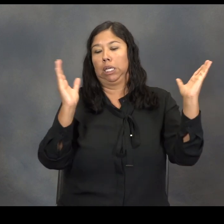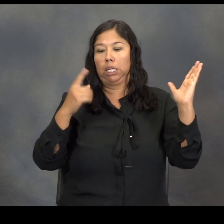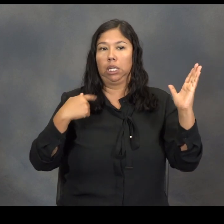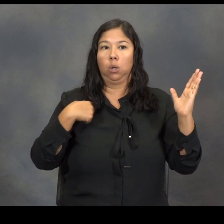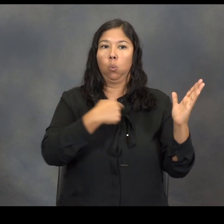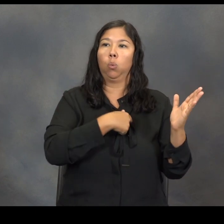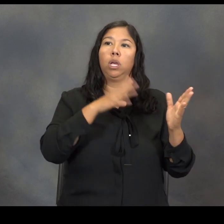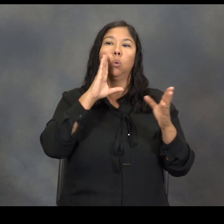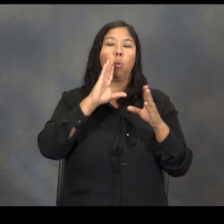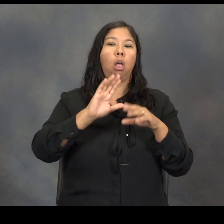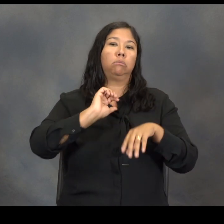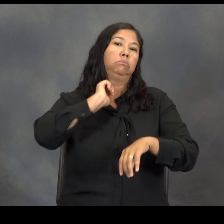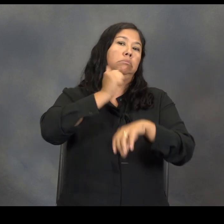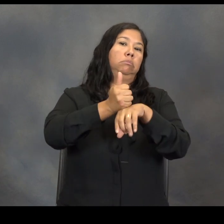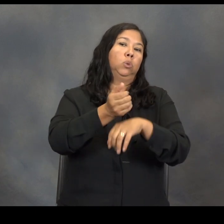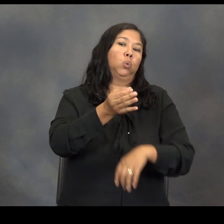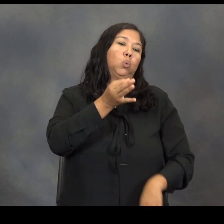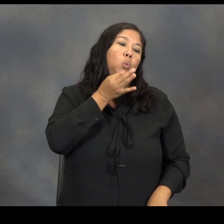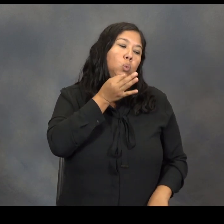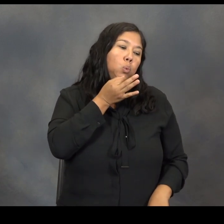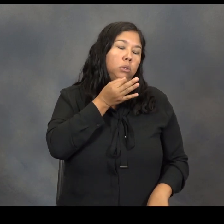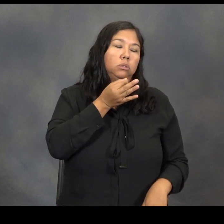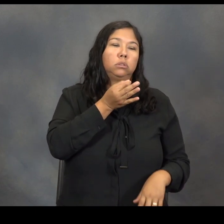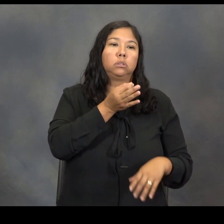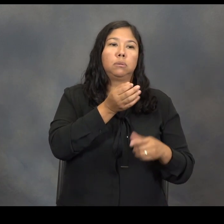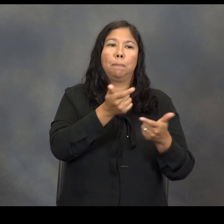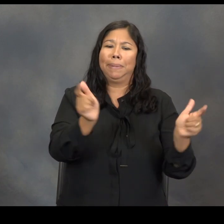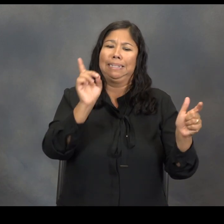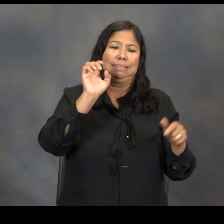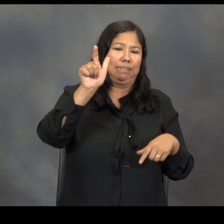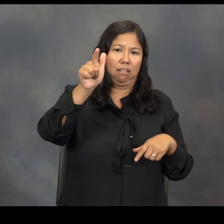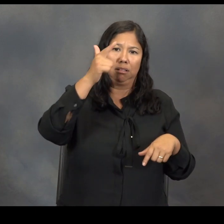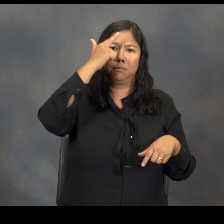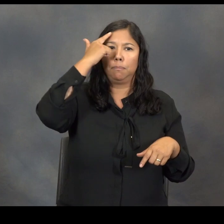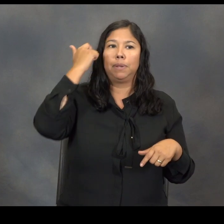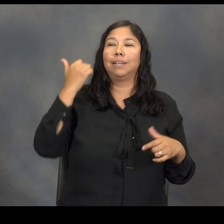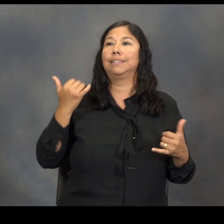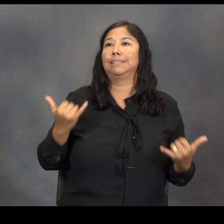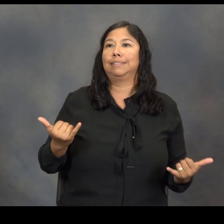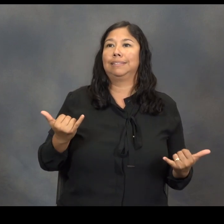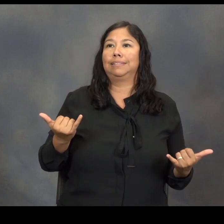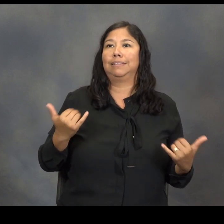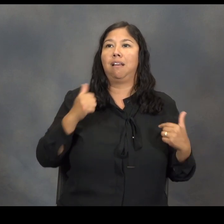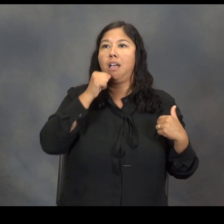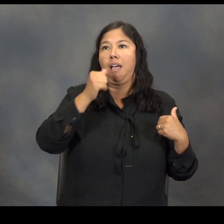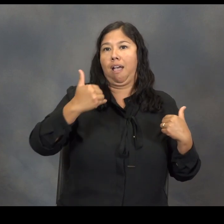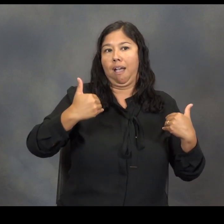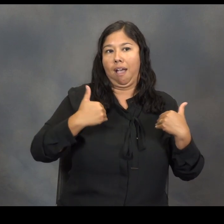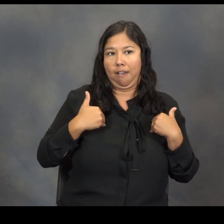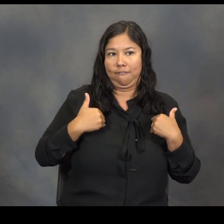design that, we should roll that out very soon. It's a big deal because it doesn't exist here.